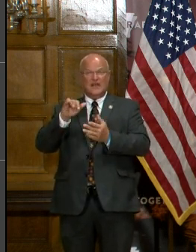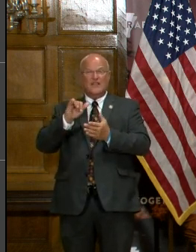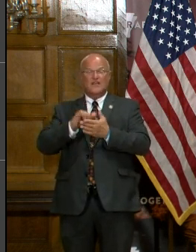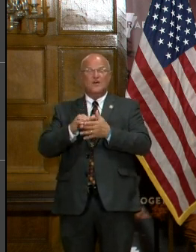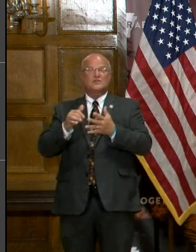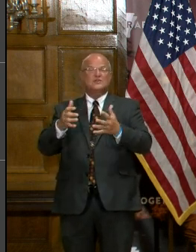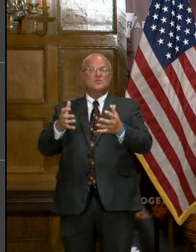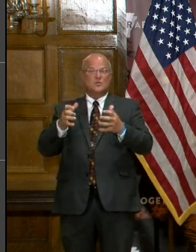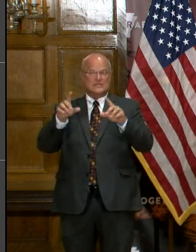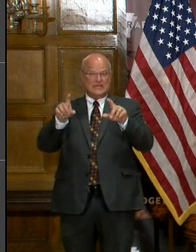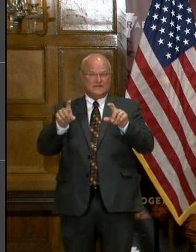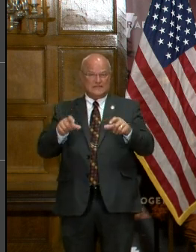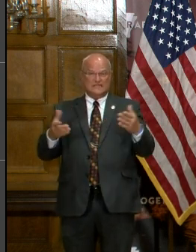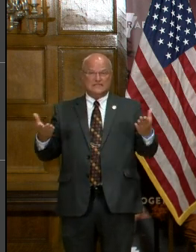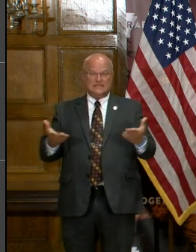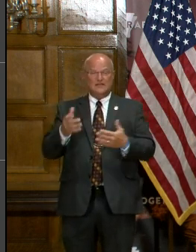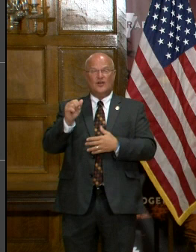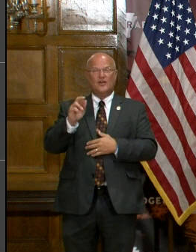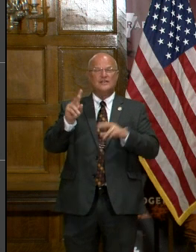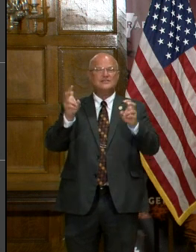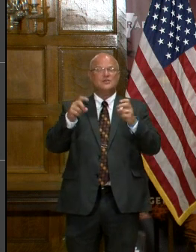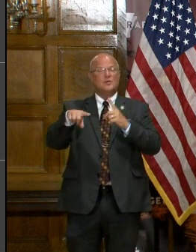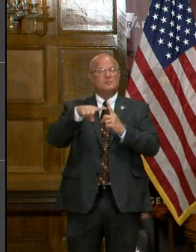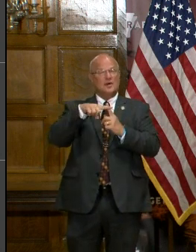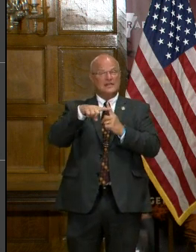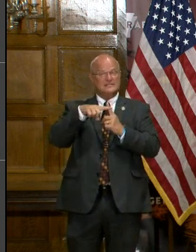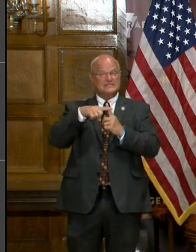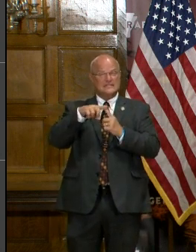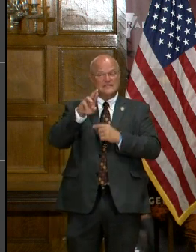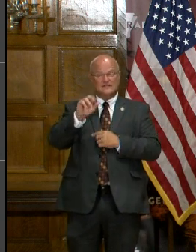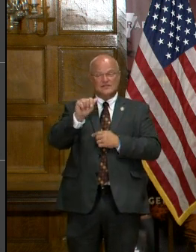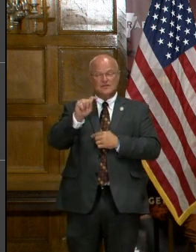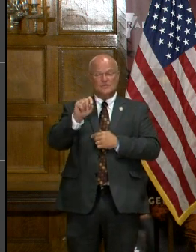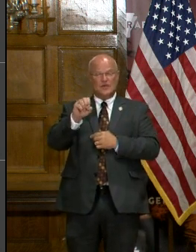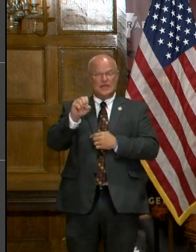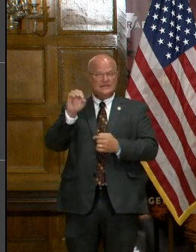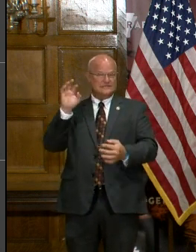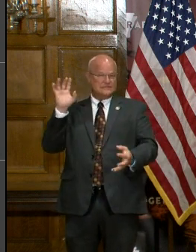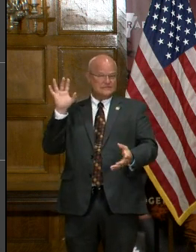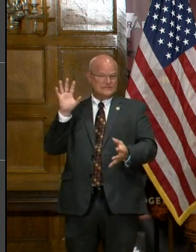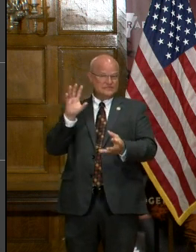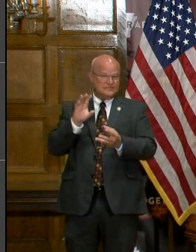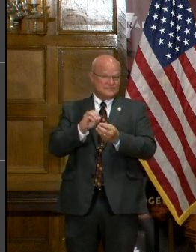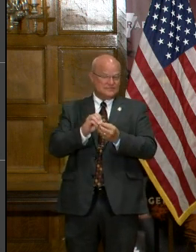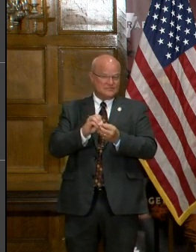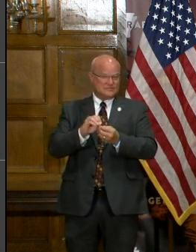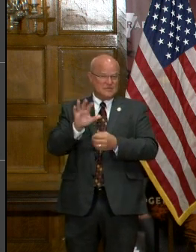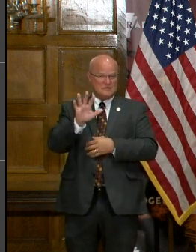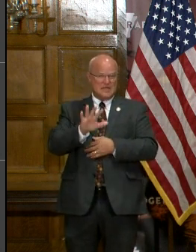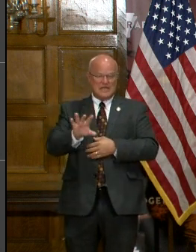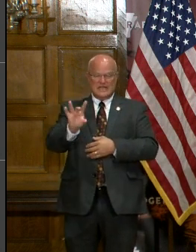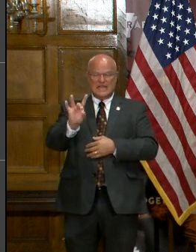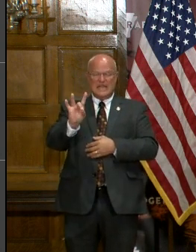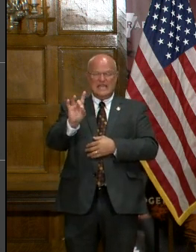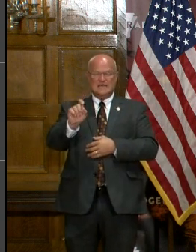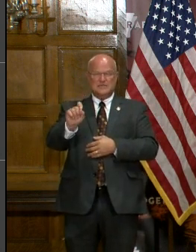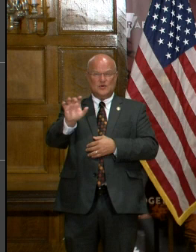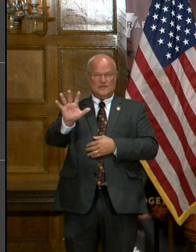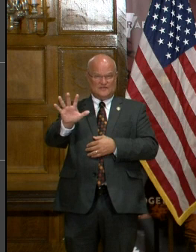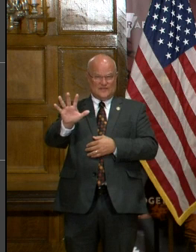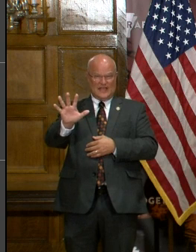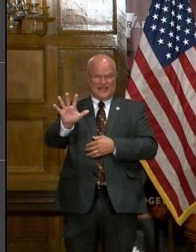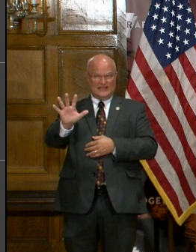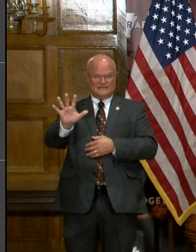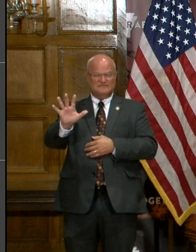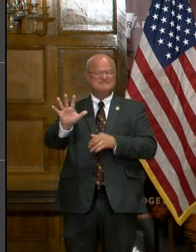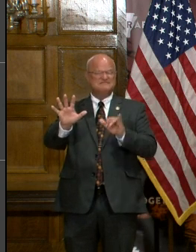seek a test. And here Arkansas, in terms of positivity and the cumulative level, is about 8.5, it looks like,